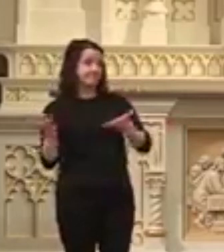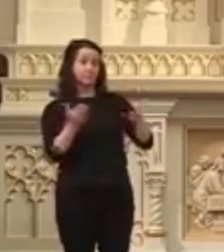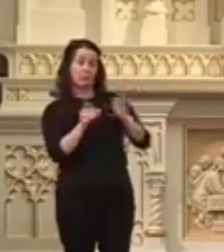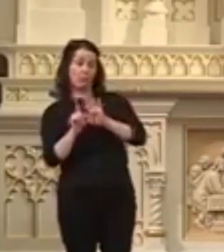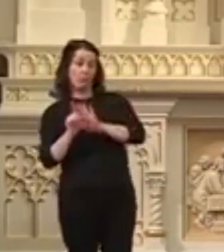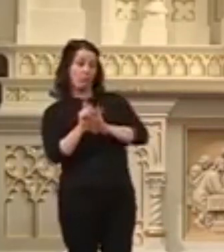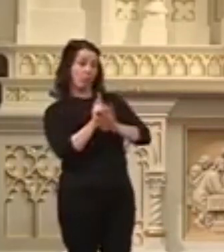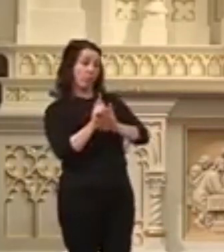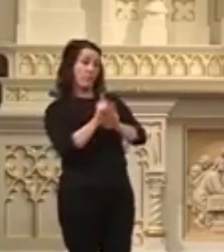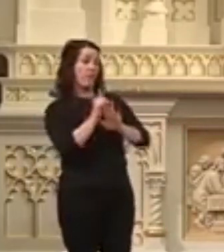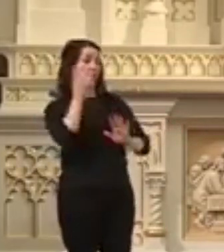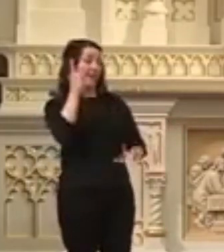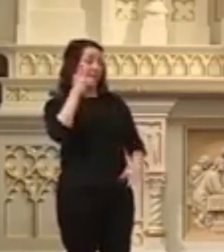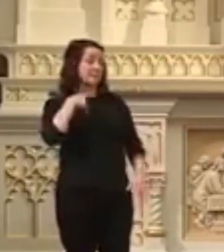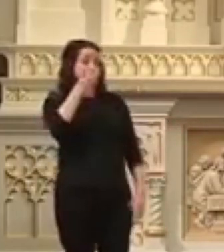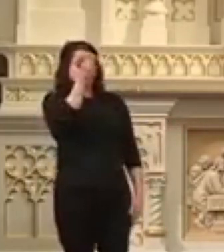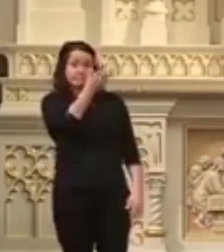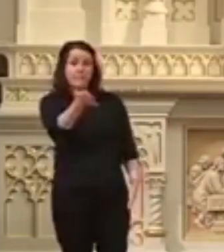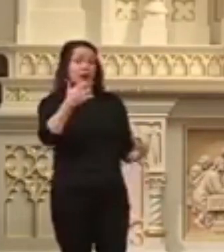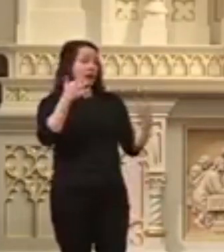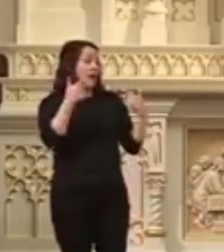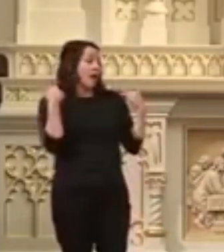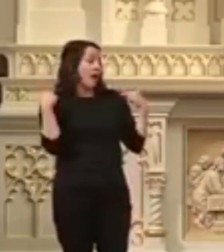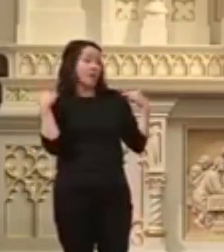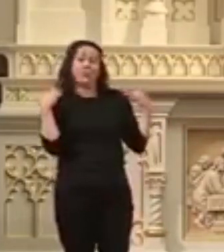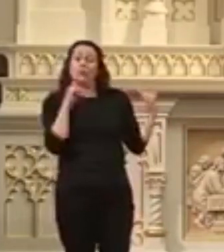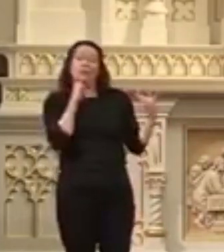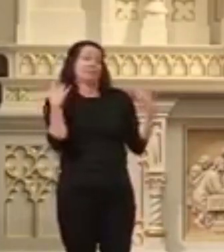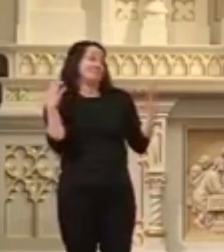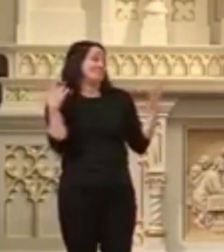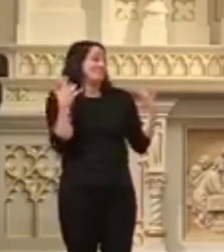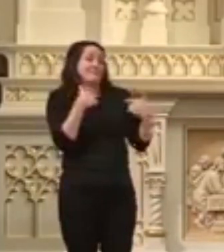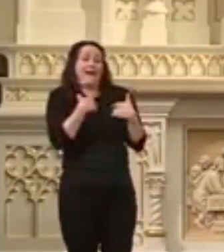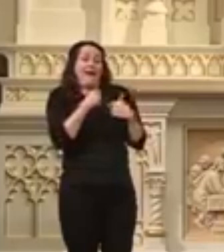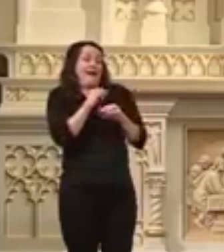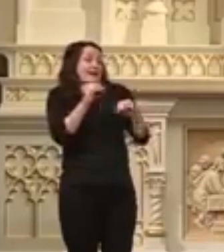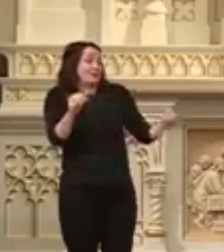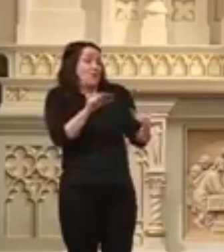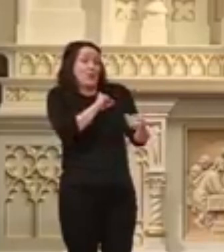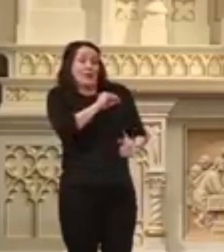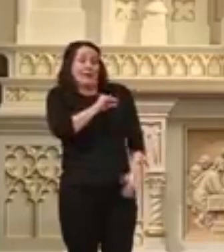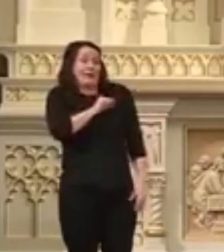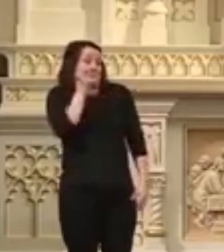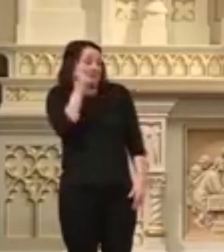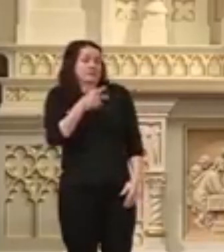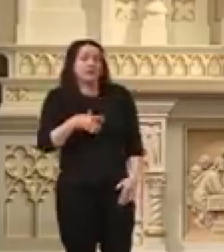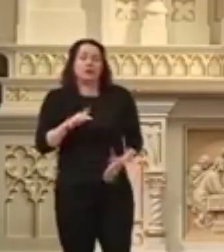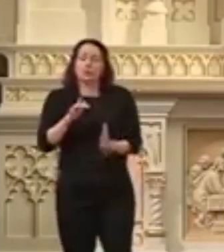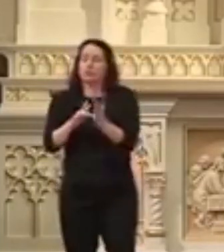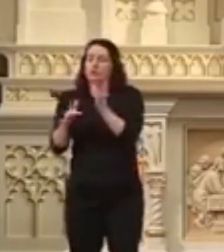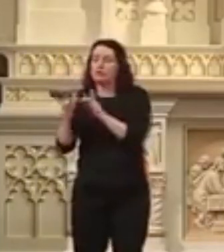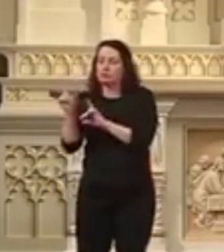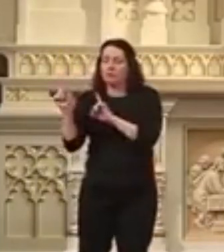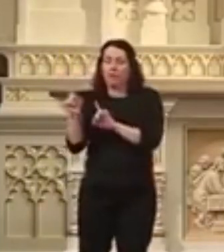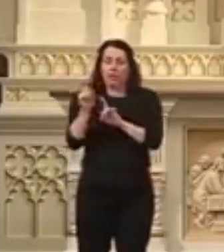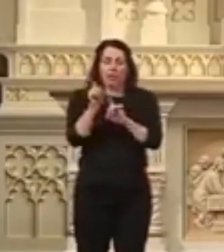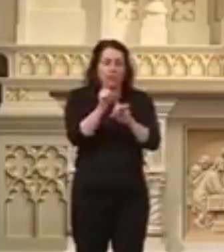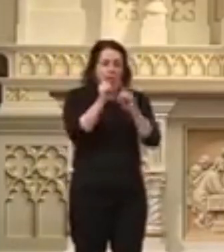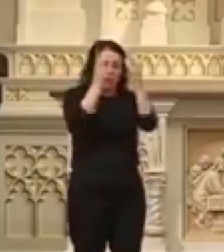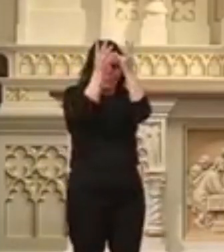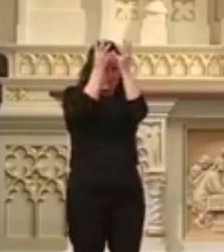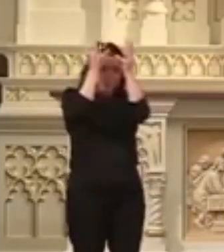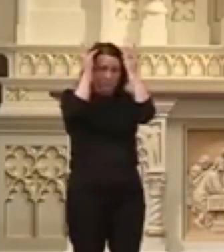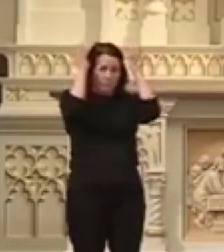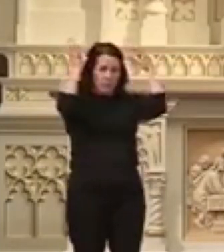may know that I find no guilt in him. So Jesus came out, wearing the crown of